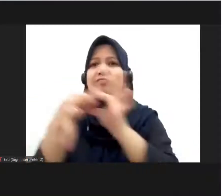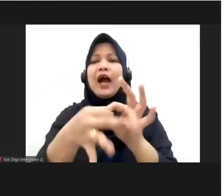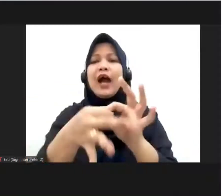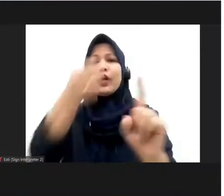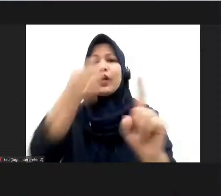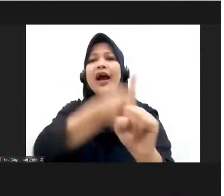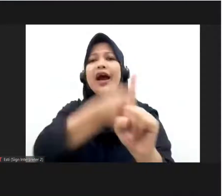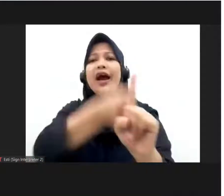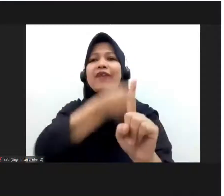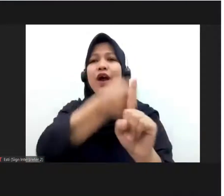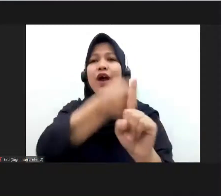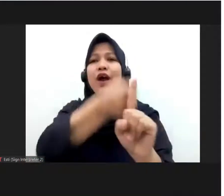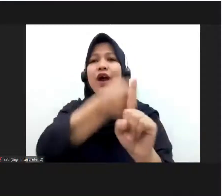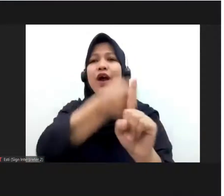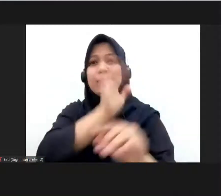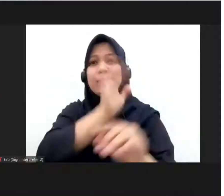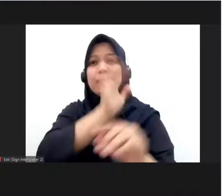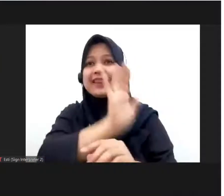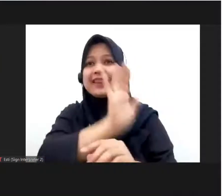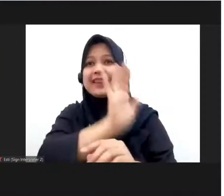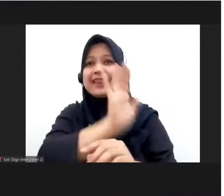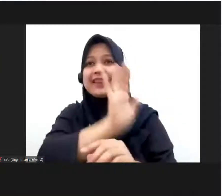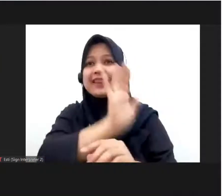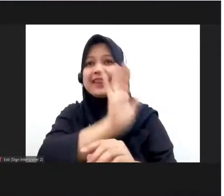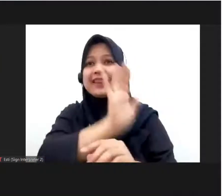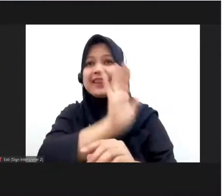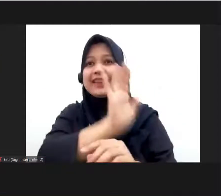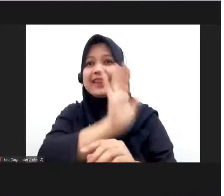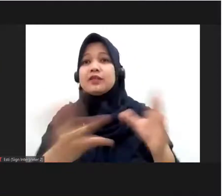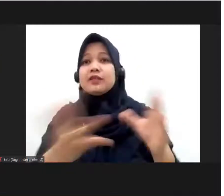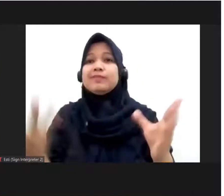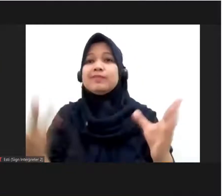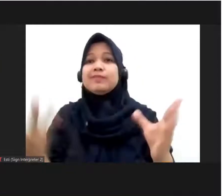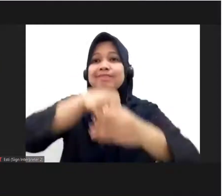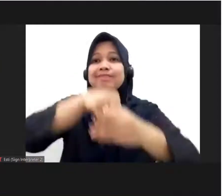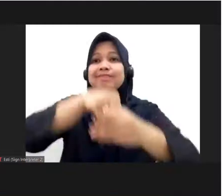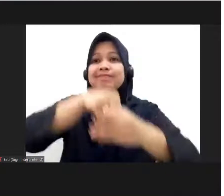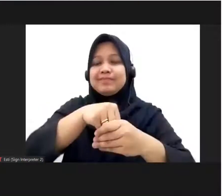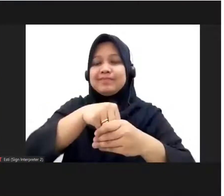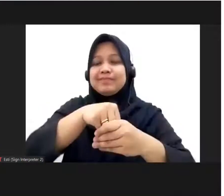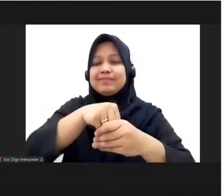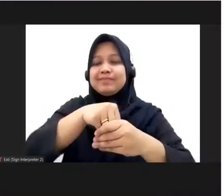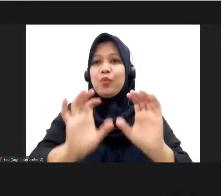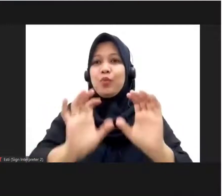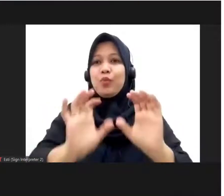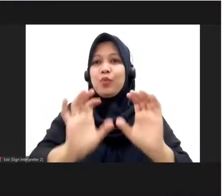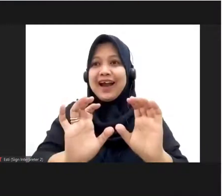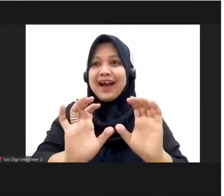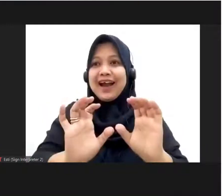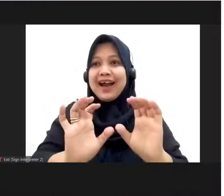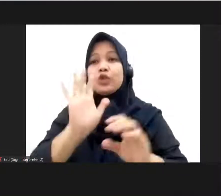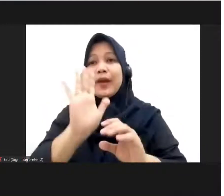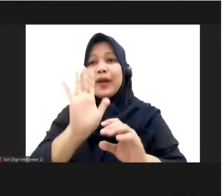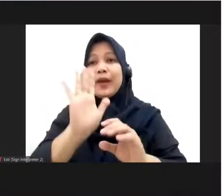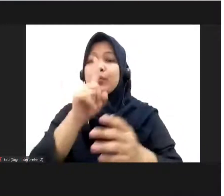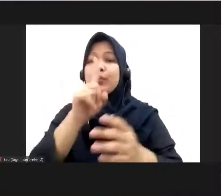community participation, more community involvement, more community feedbacking.